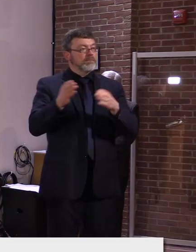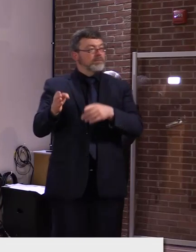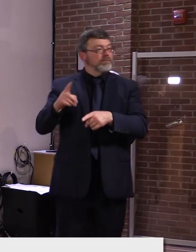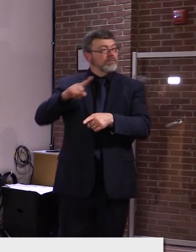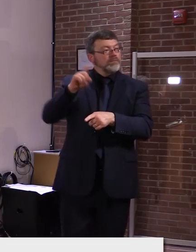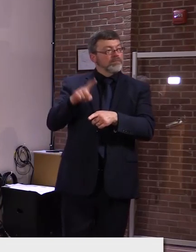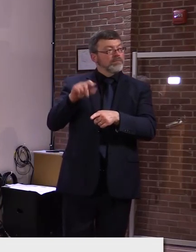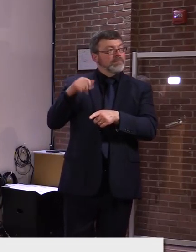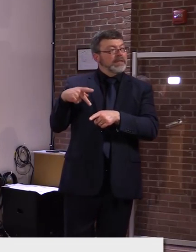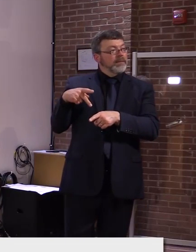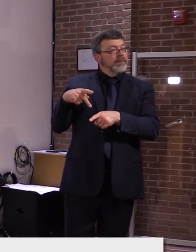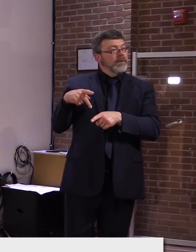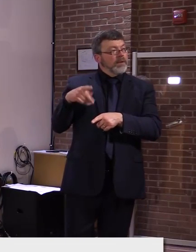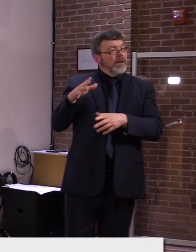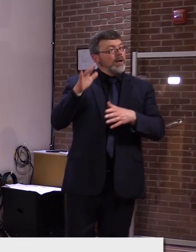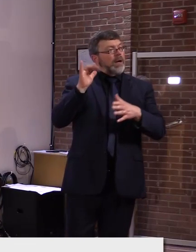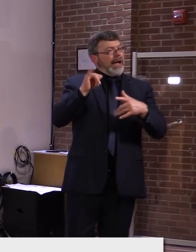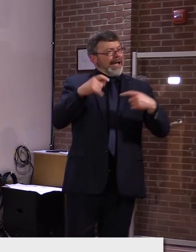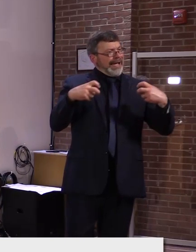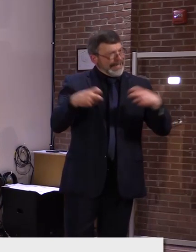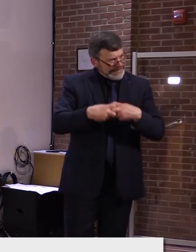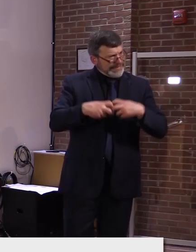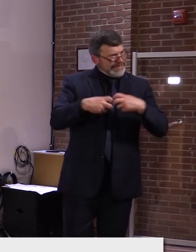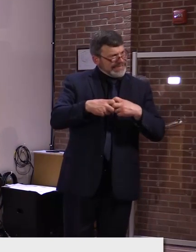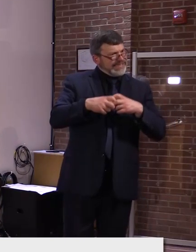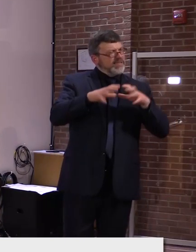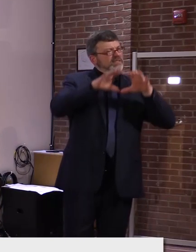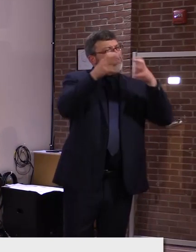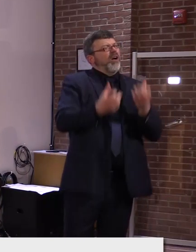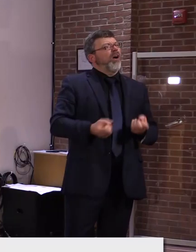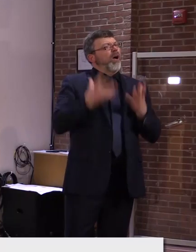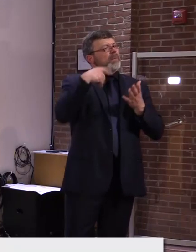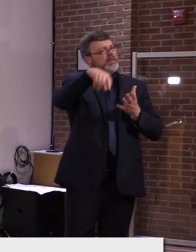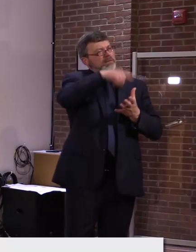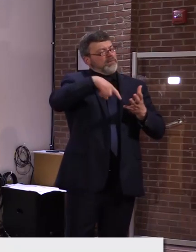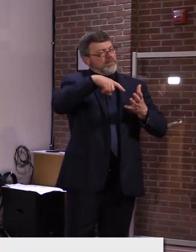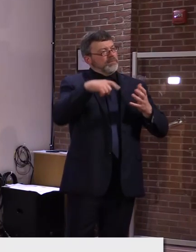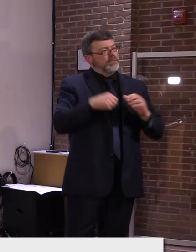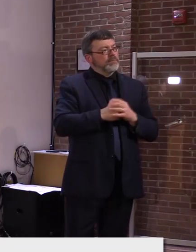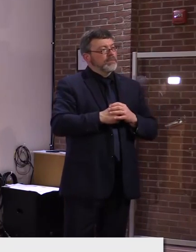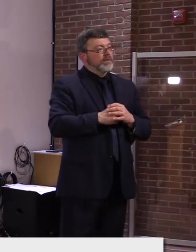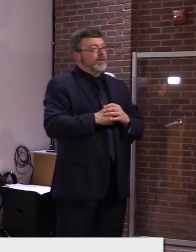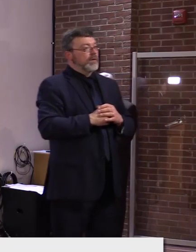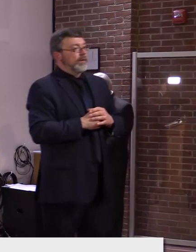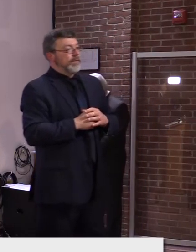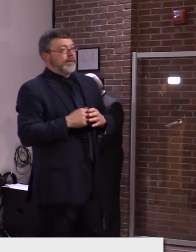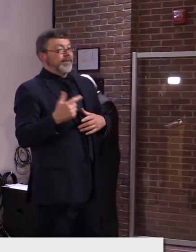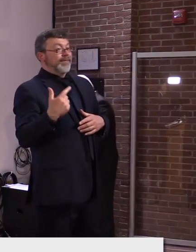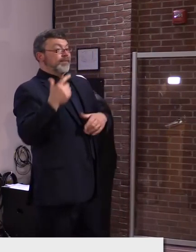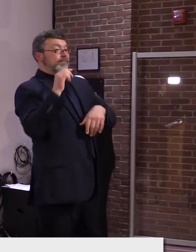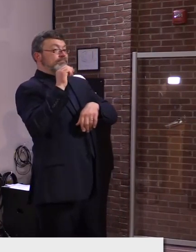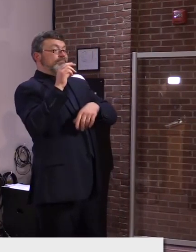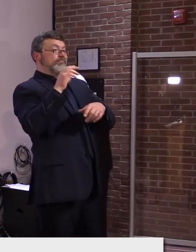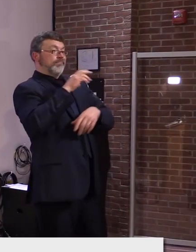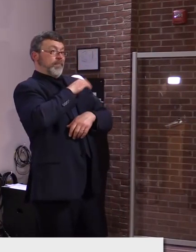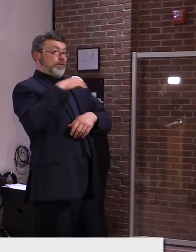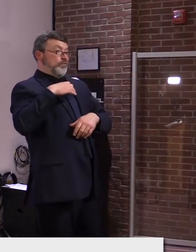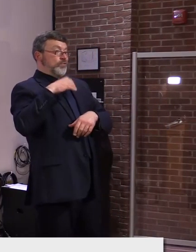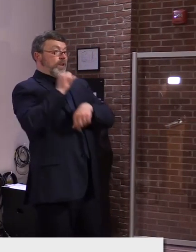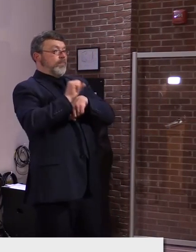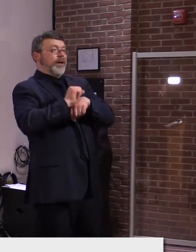affected? I don't. This is the population where if someone came into the PUA program very early on in the